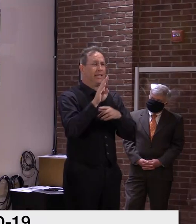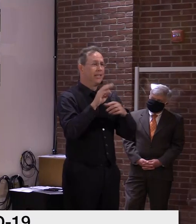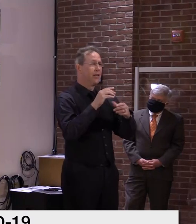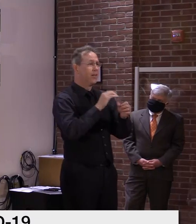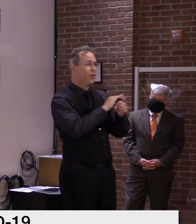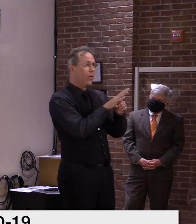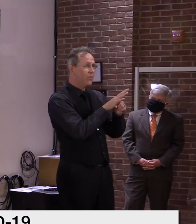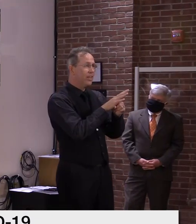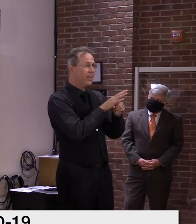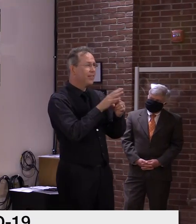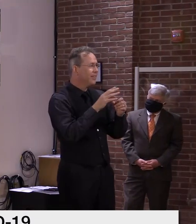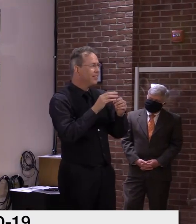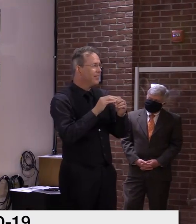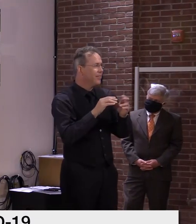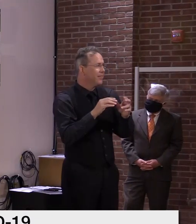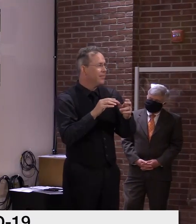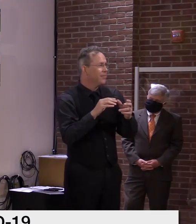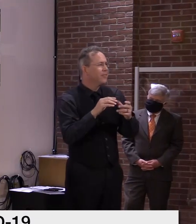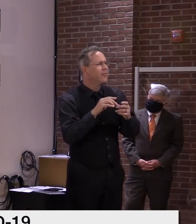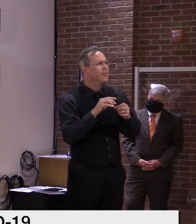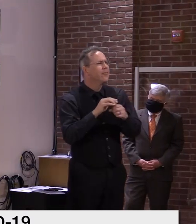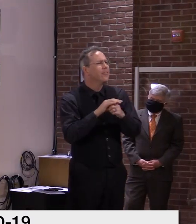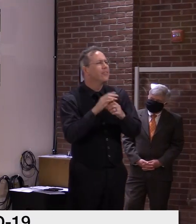having to constantly have mitigation